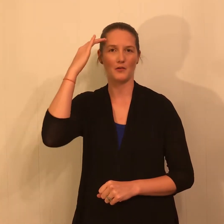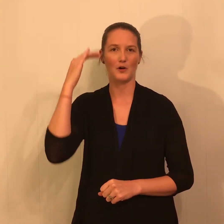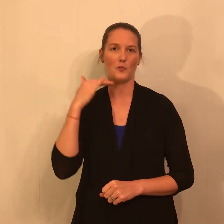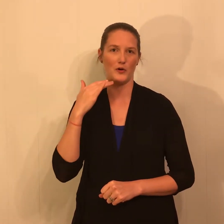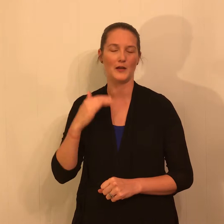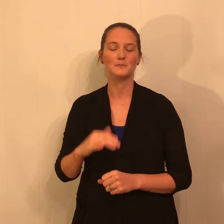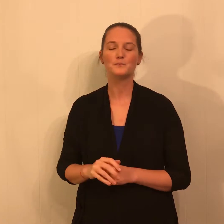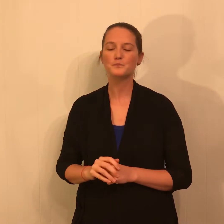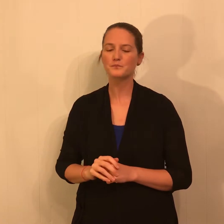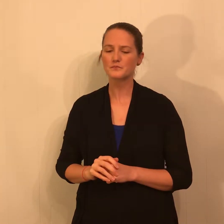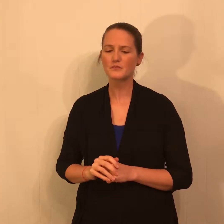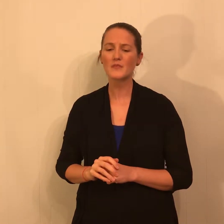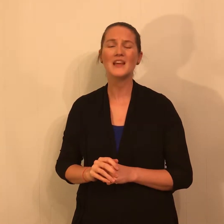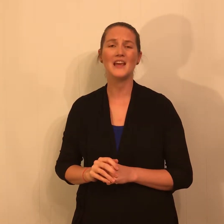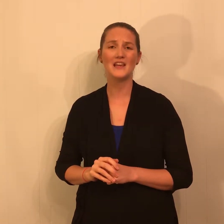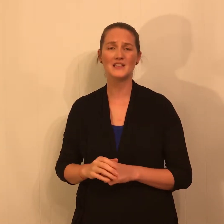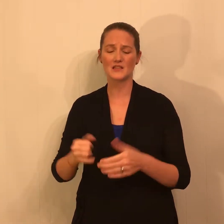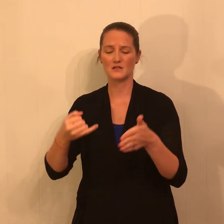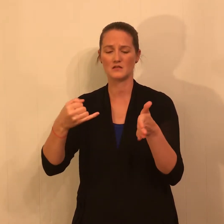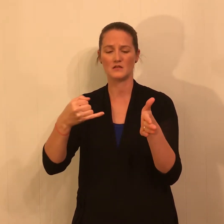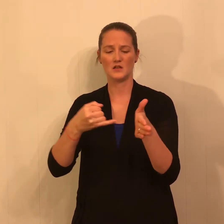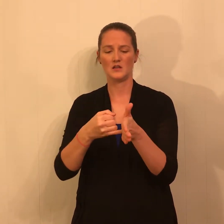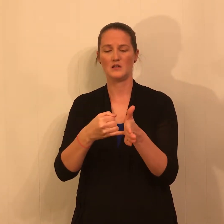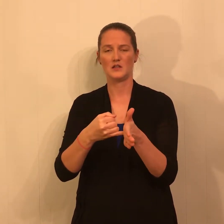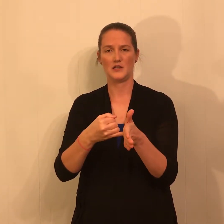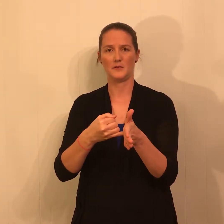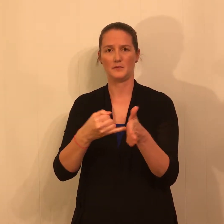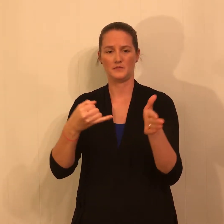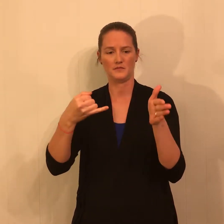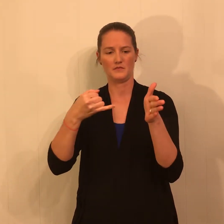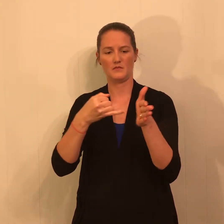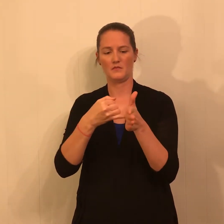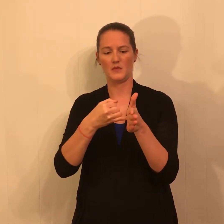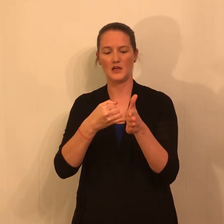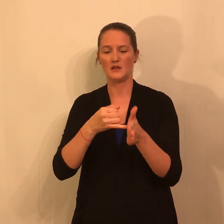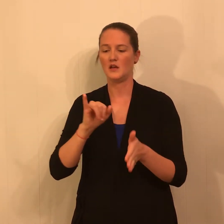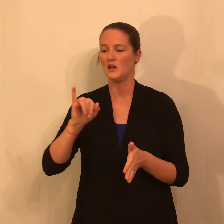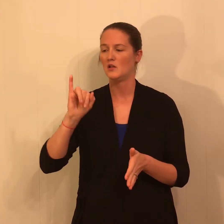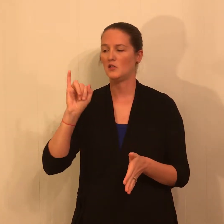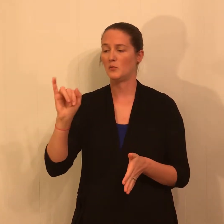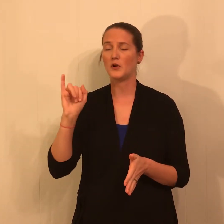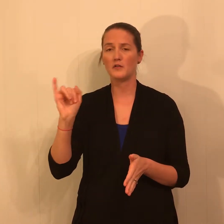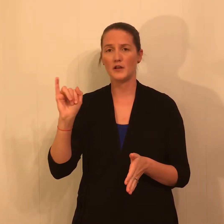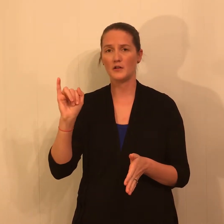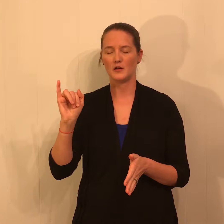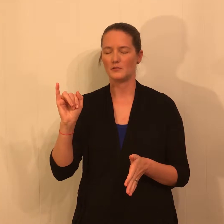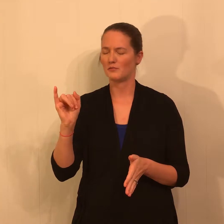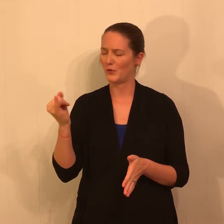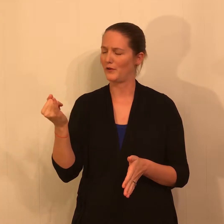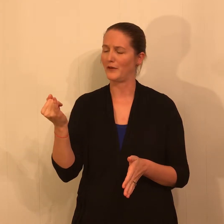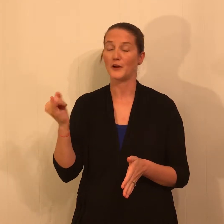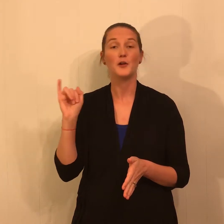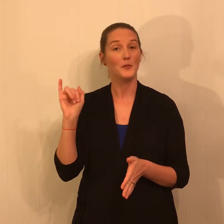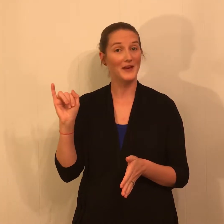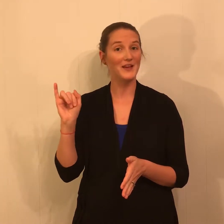where to put it. It. Here. It. Pointer finger. Your pinky